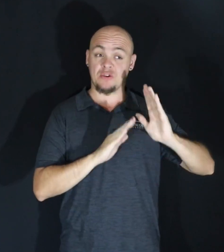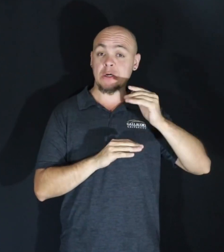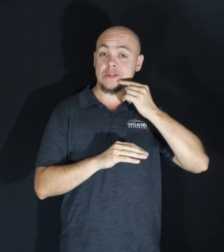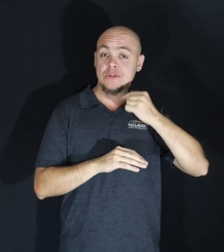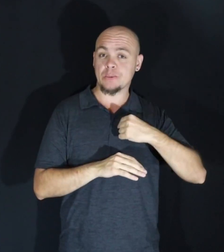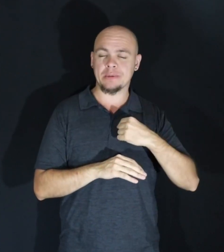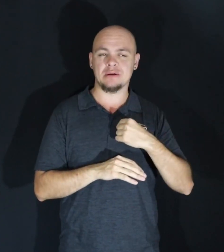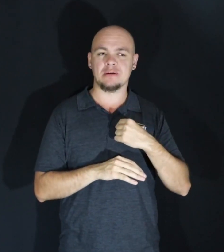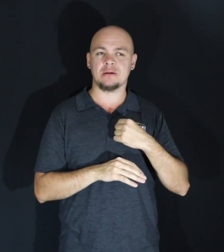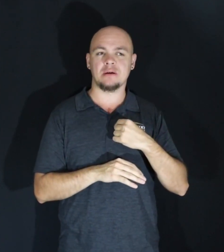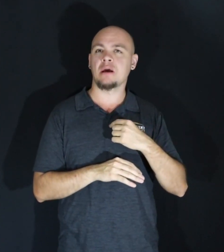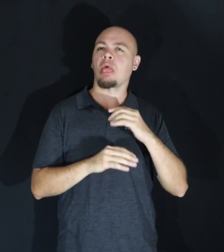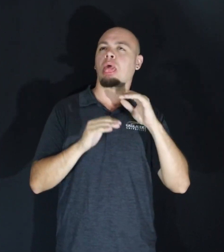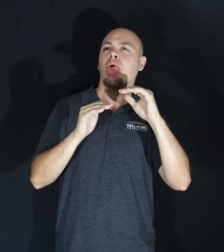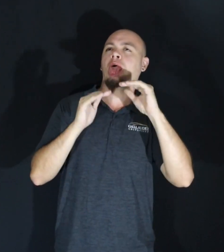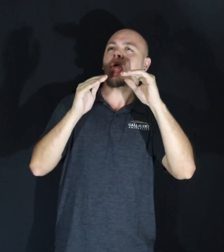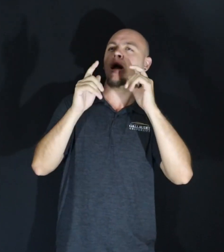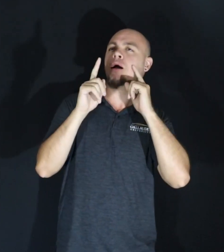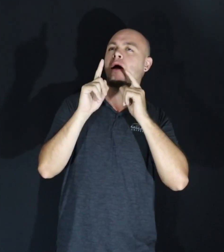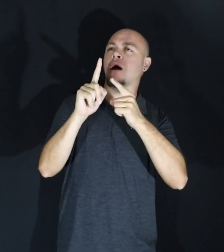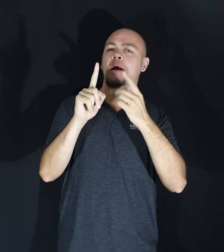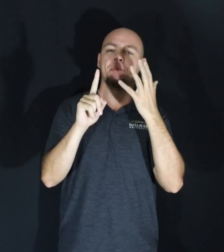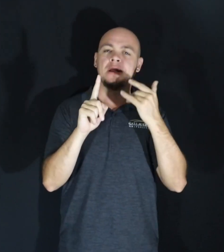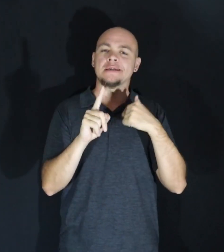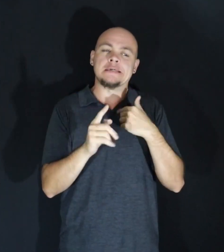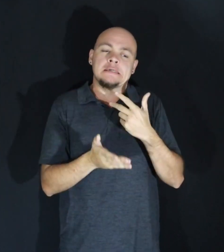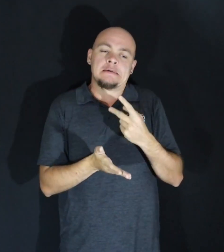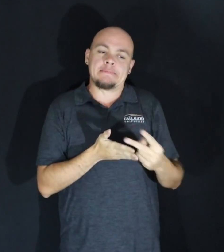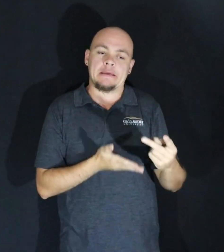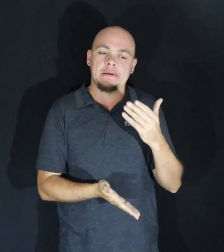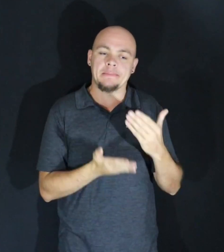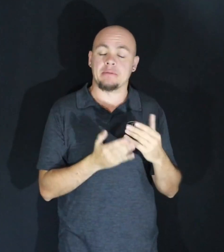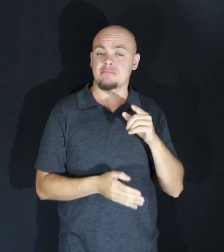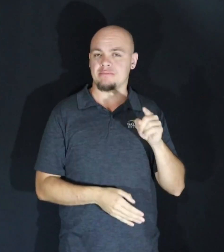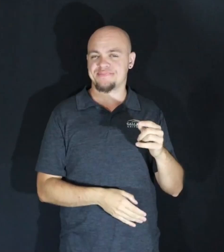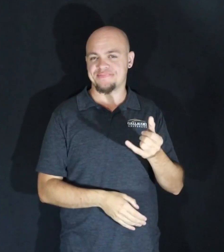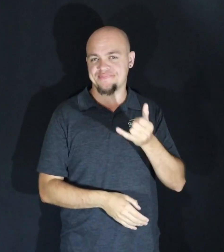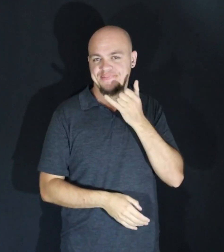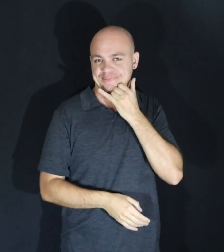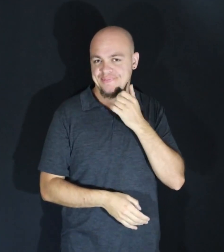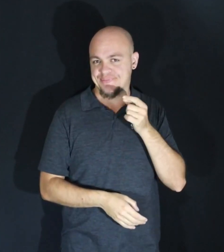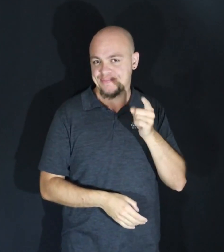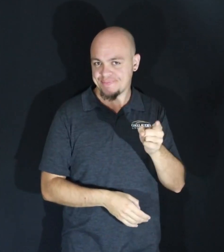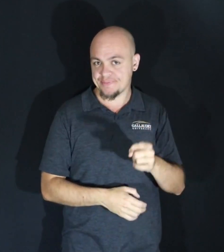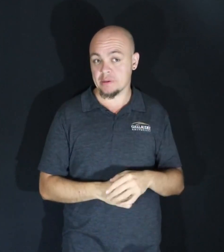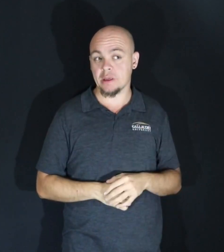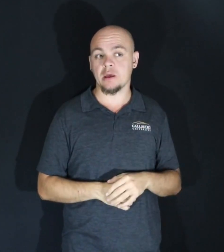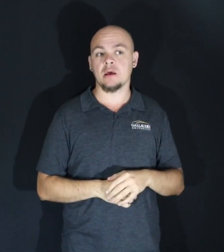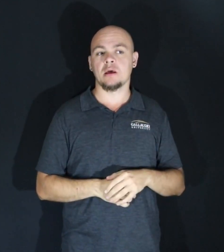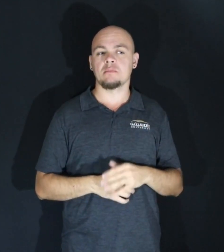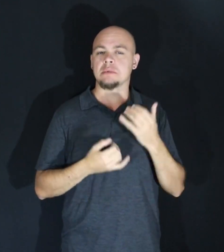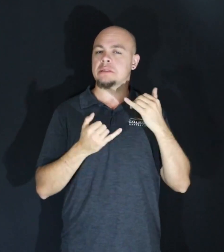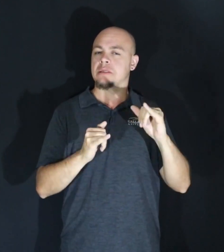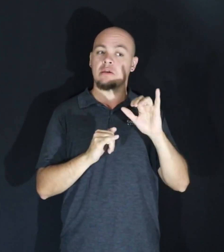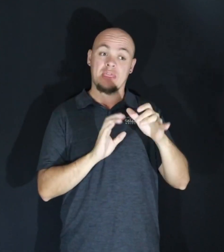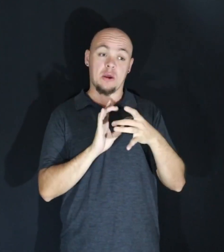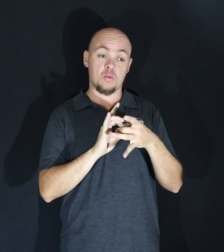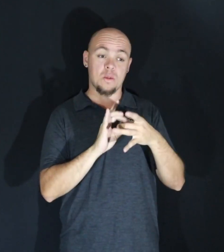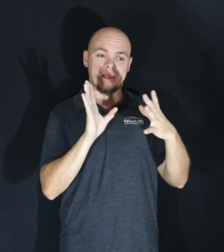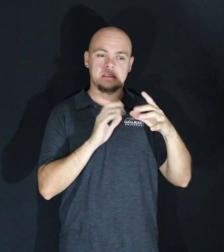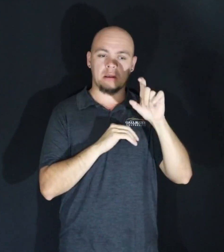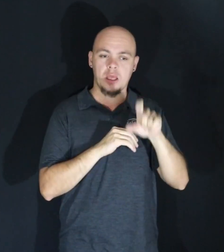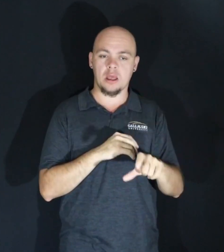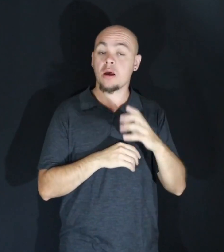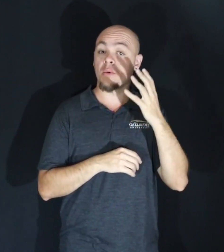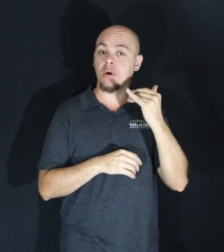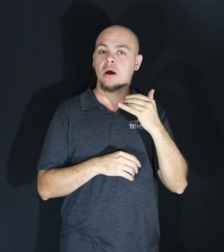shouldn't reach so high because I might not make it. Boy, was she wrong. But I still needed to release that because I sat